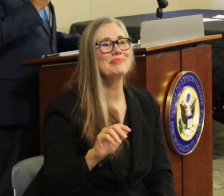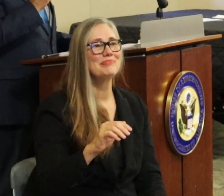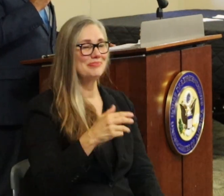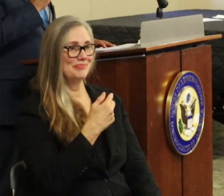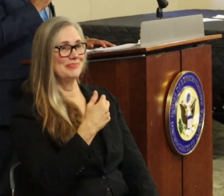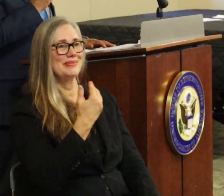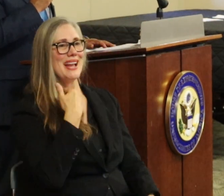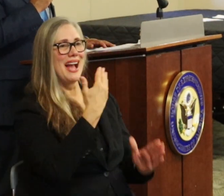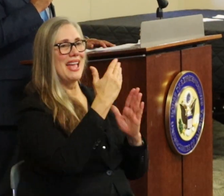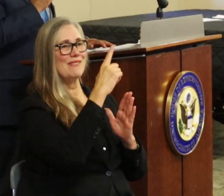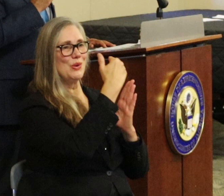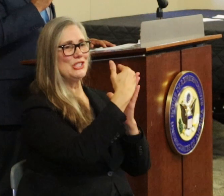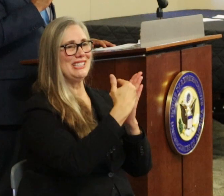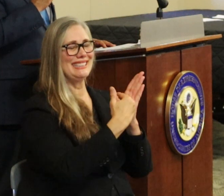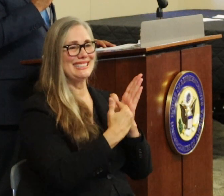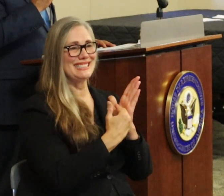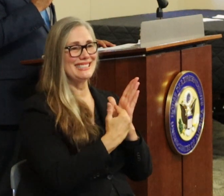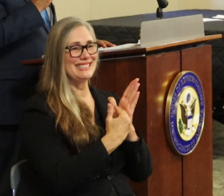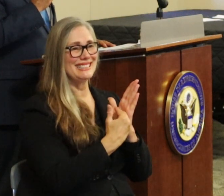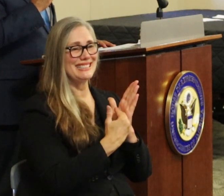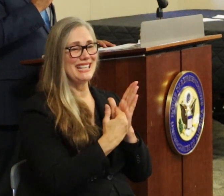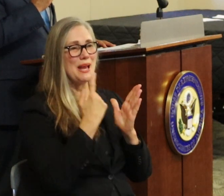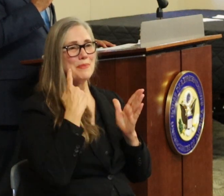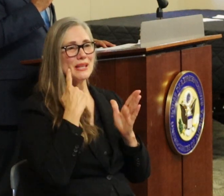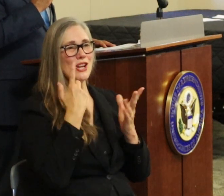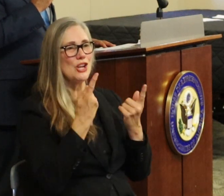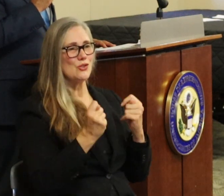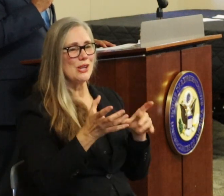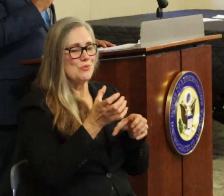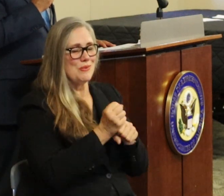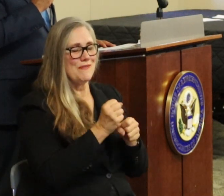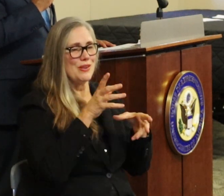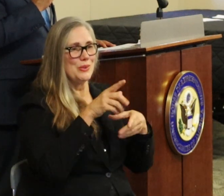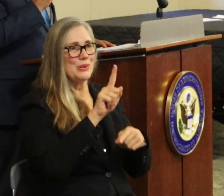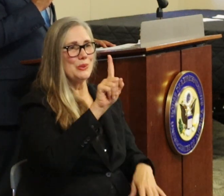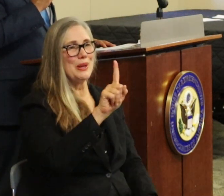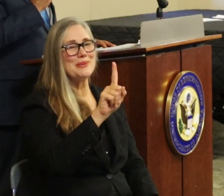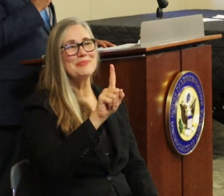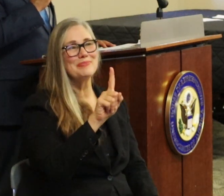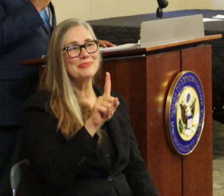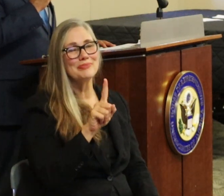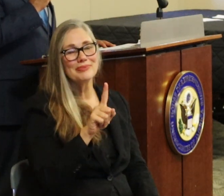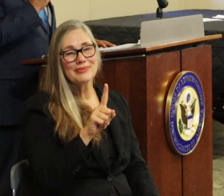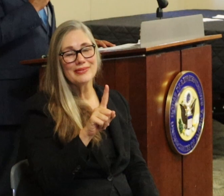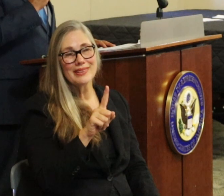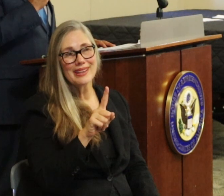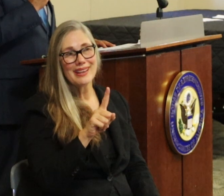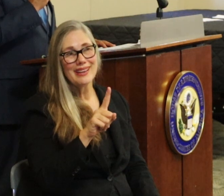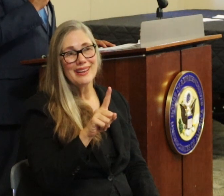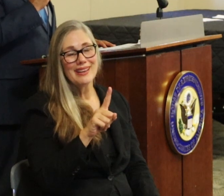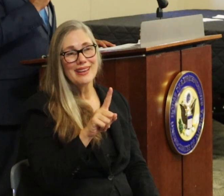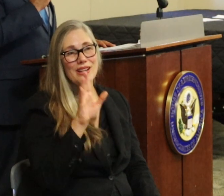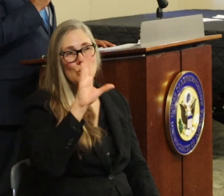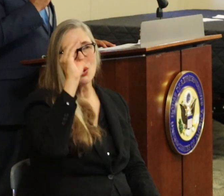I gave you a list of questions, but for brevity's sake, I'm gonna ask one. And I was wondering, what is your